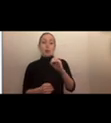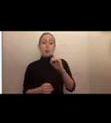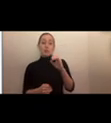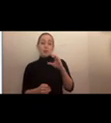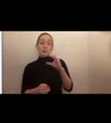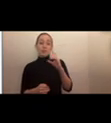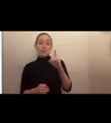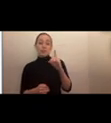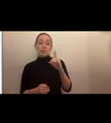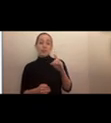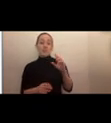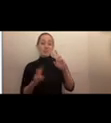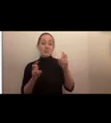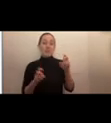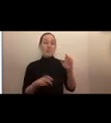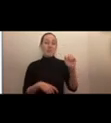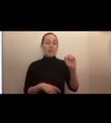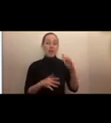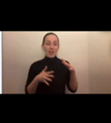OCD in deaf adults.